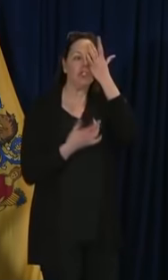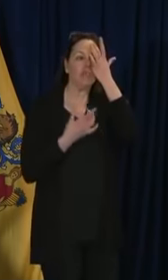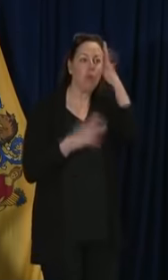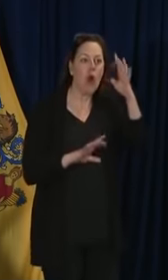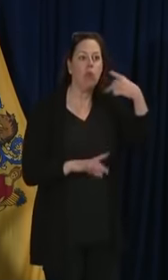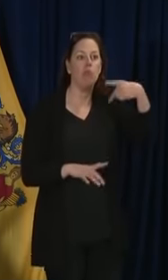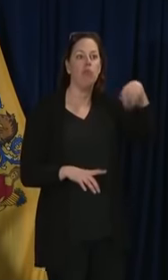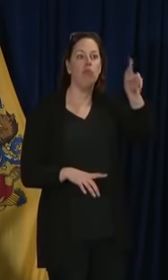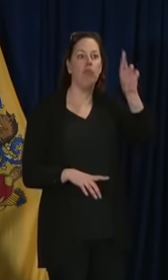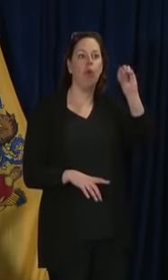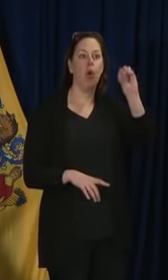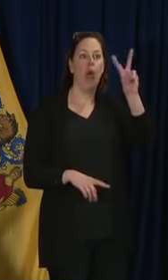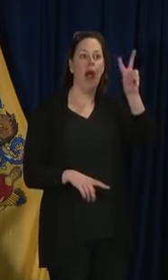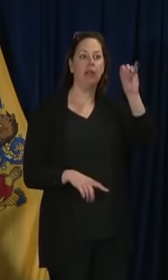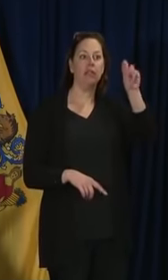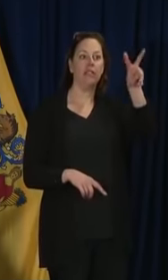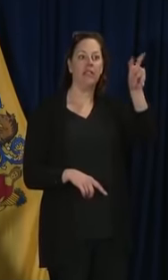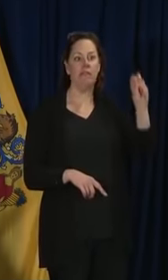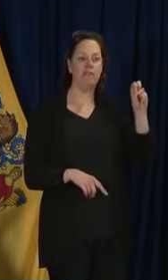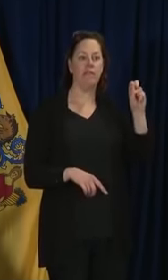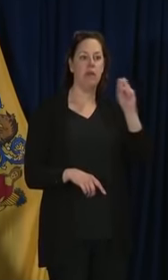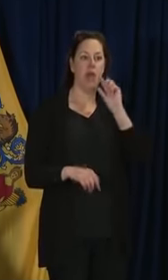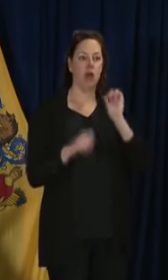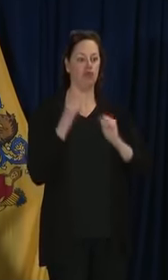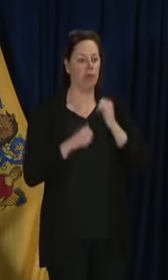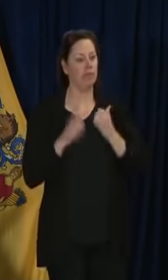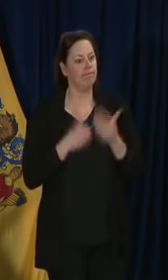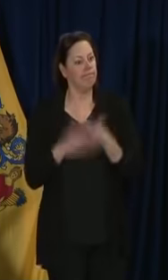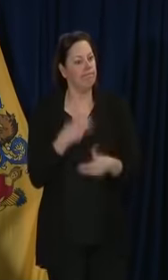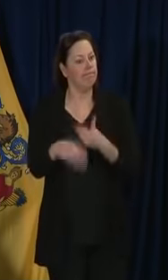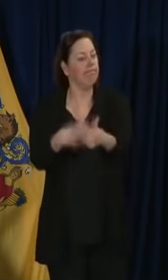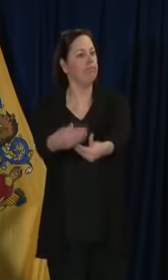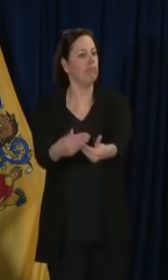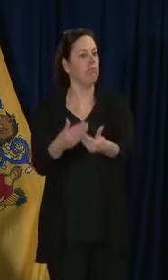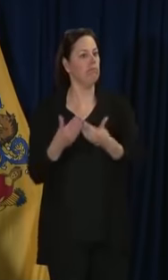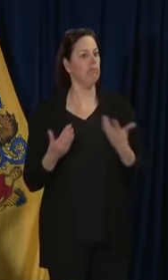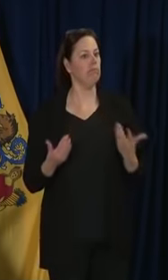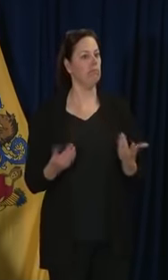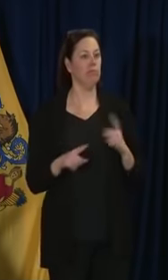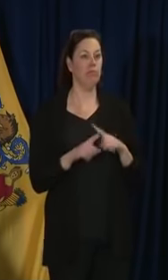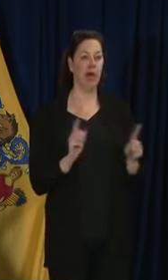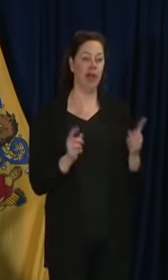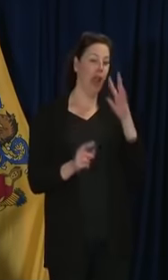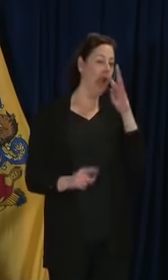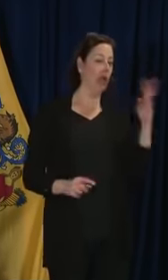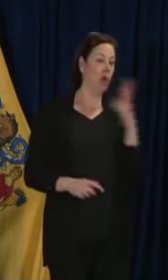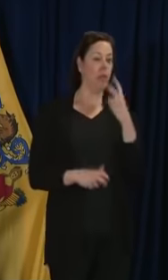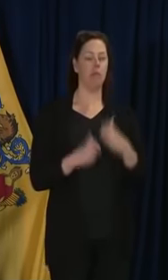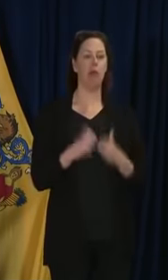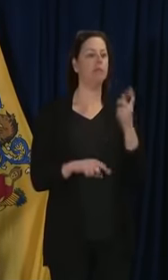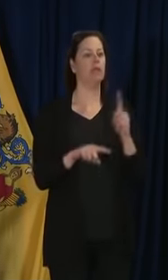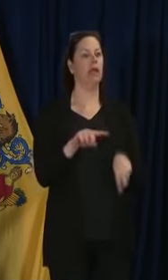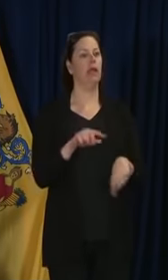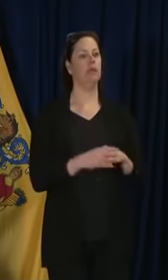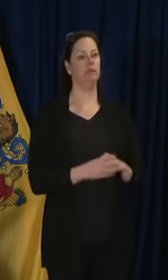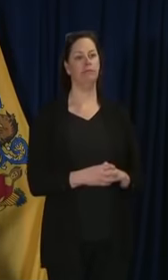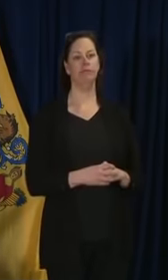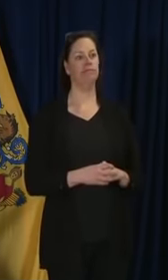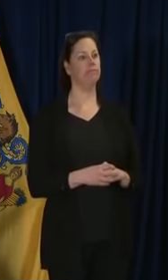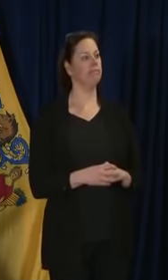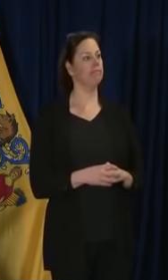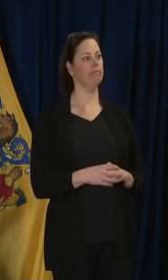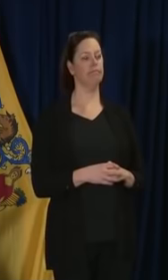being, it is equally not time for business as usual. I cannot overstate this.